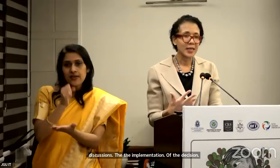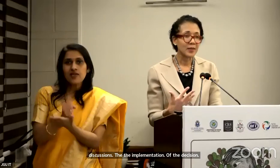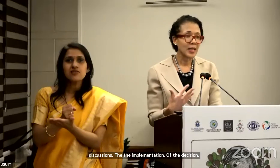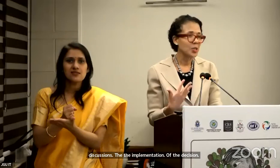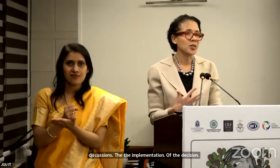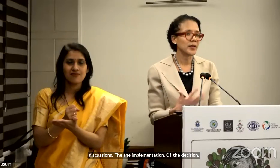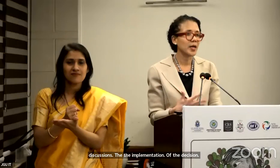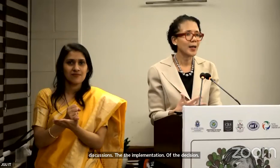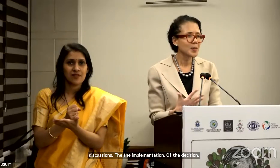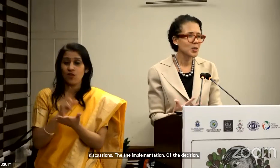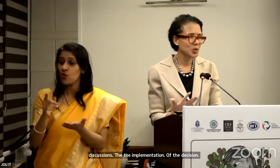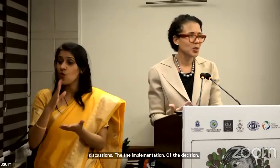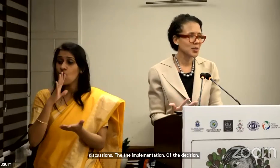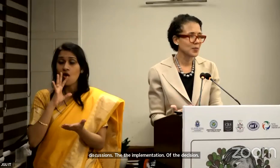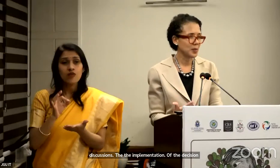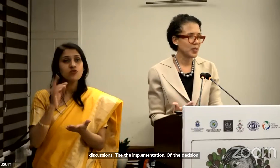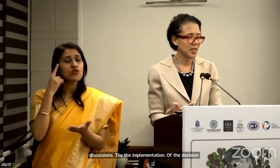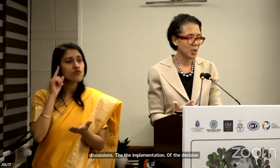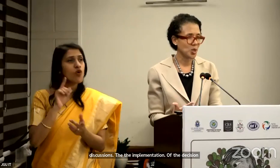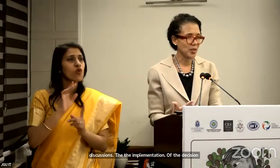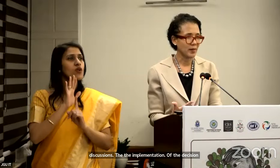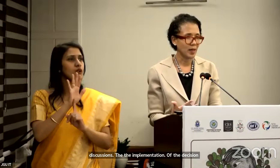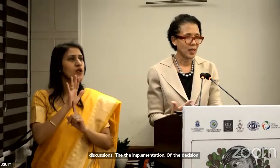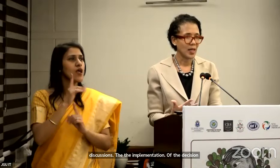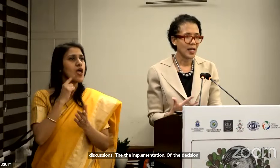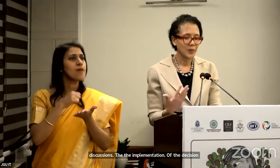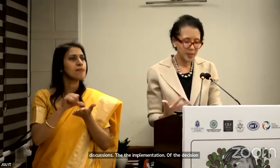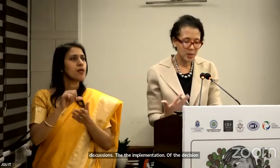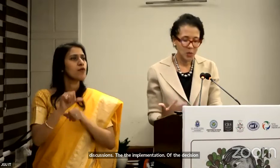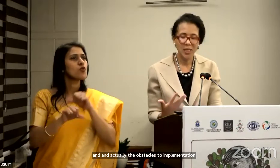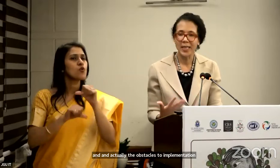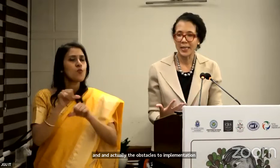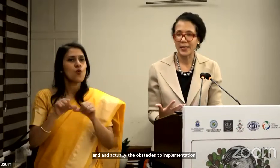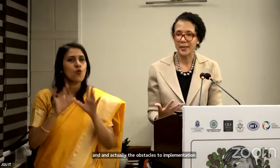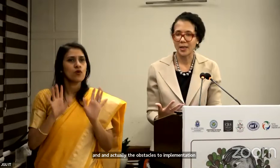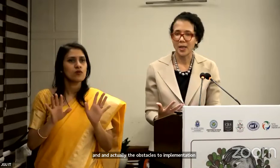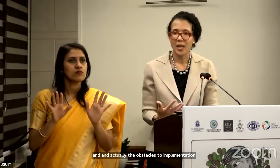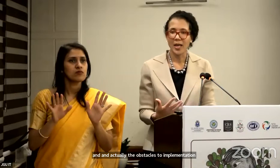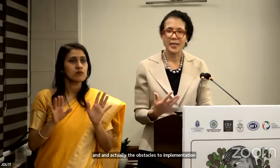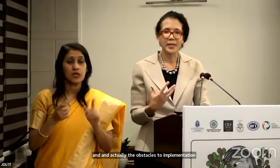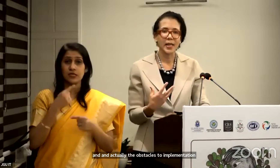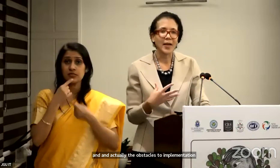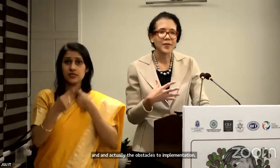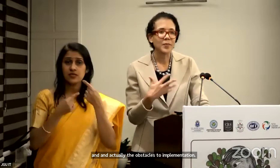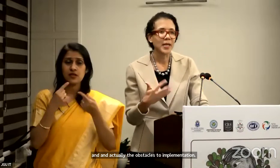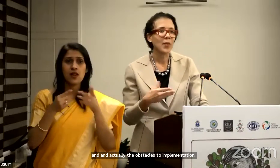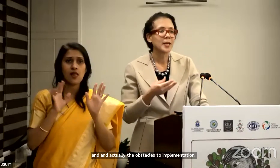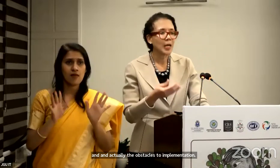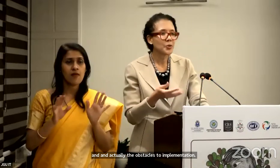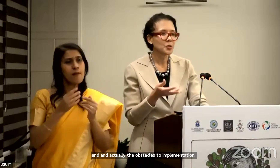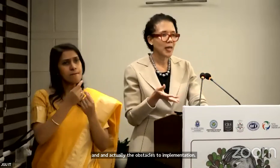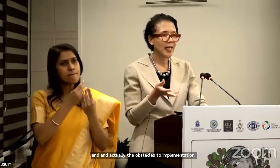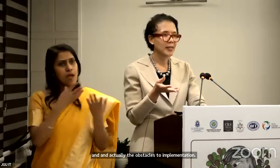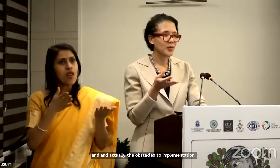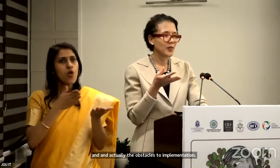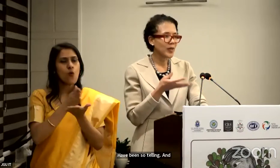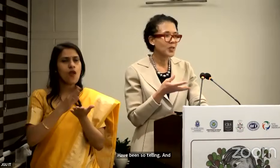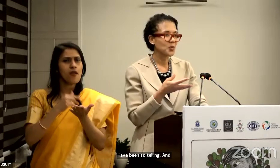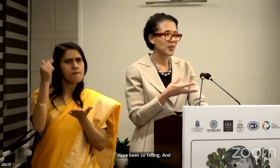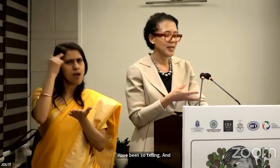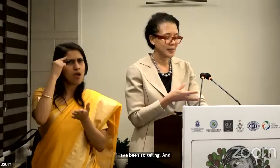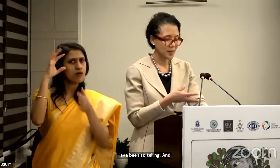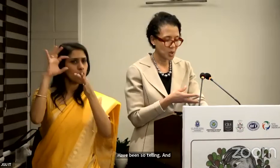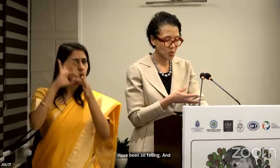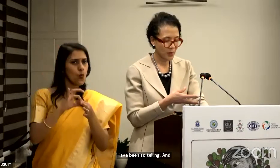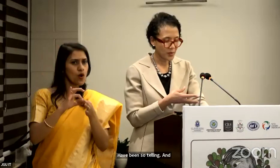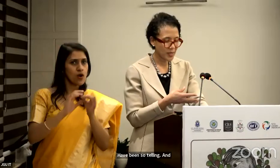and actually the obstacles to implementation have been so telling and have in many ways undermined the victory